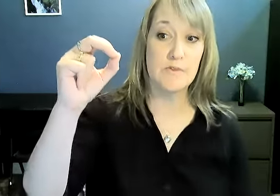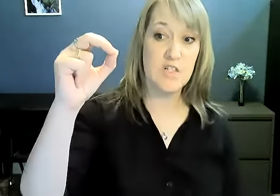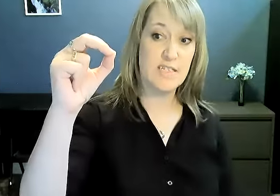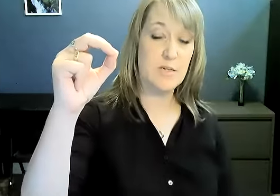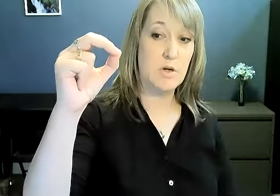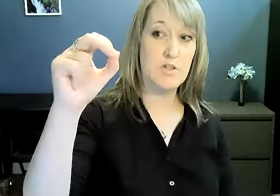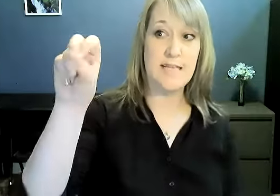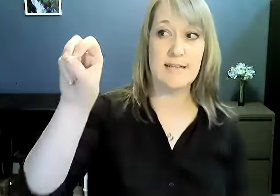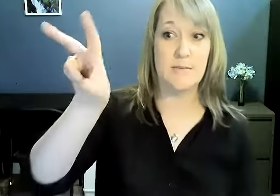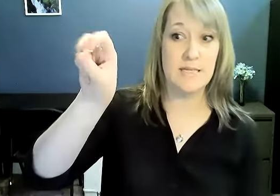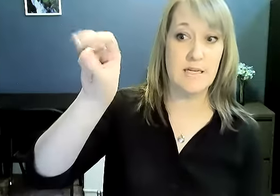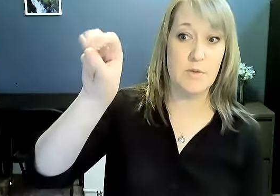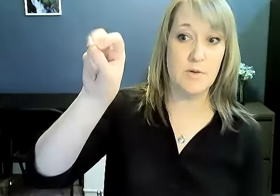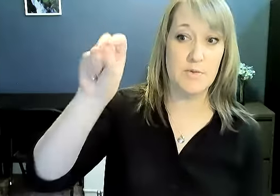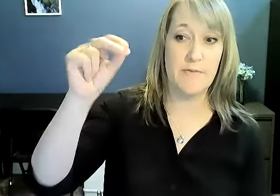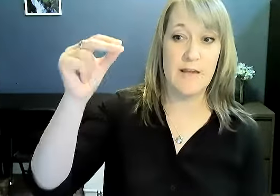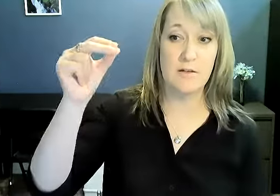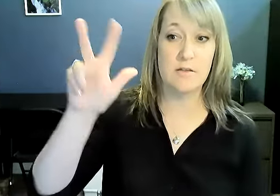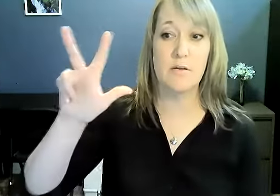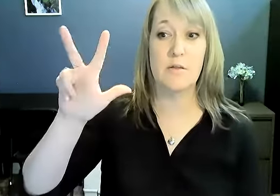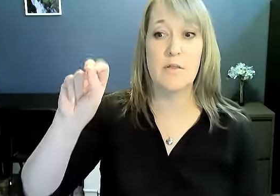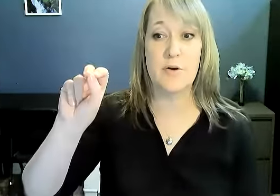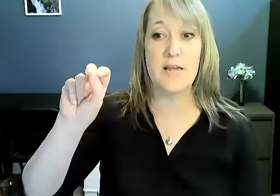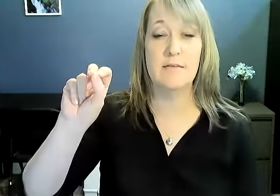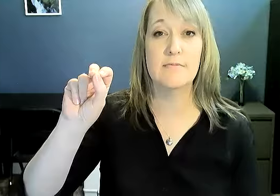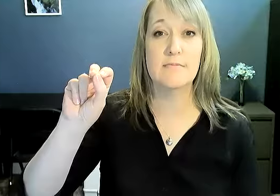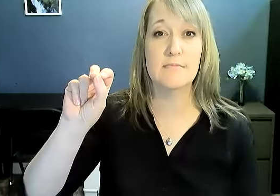your 0 just ends up being done with those 3 fingers, 30.